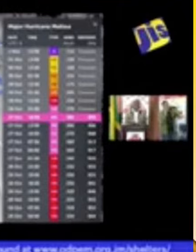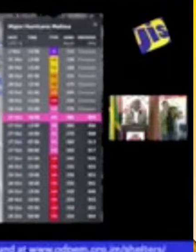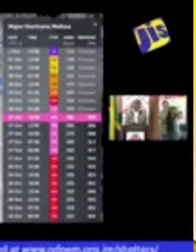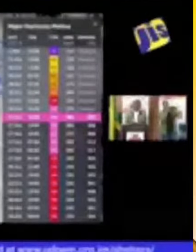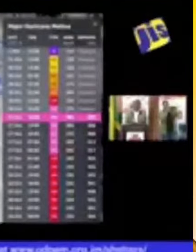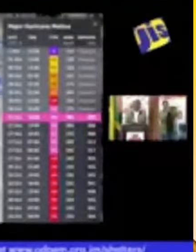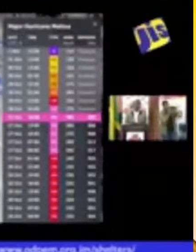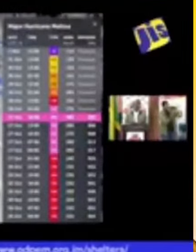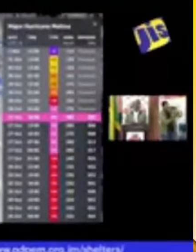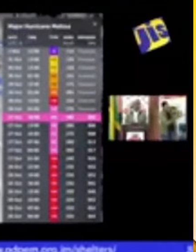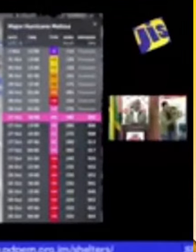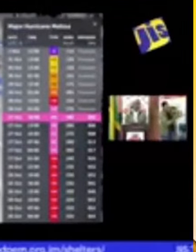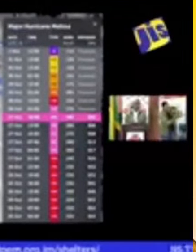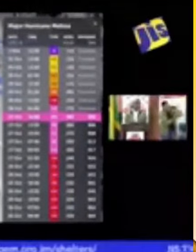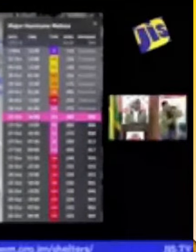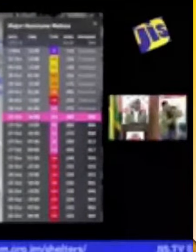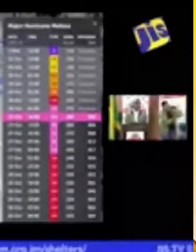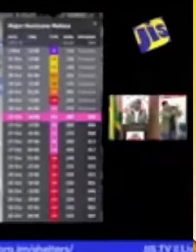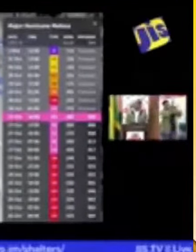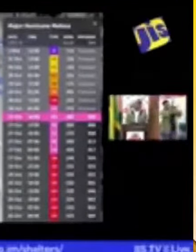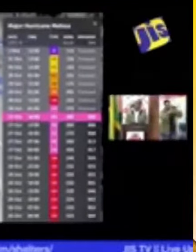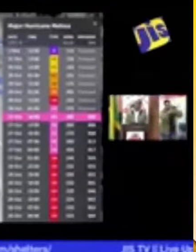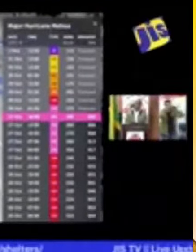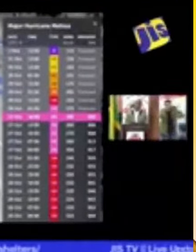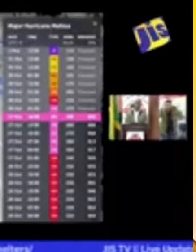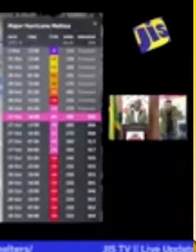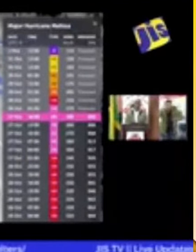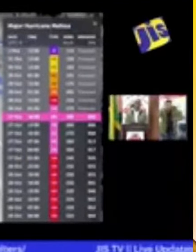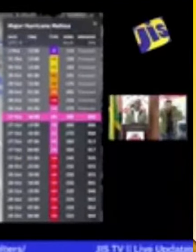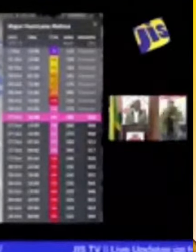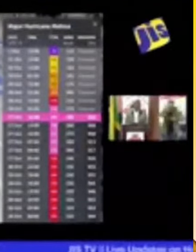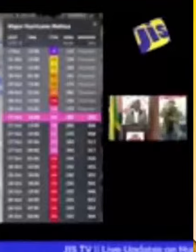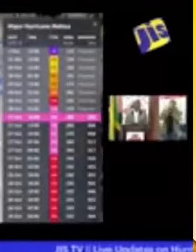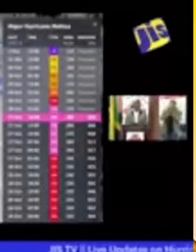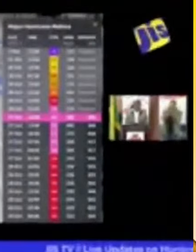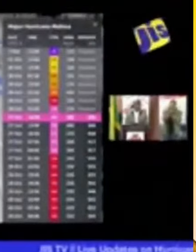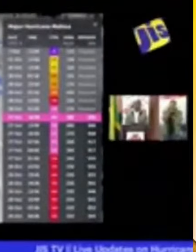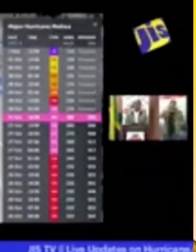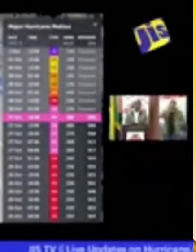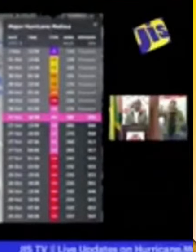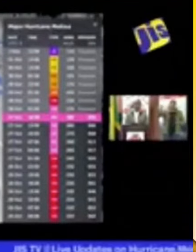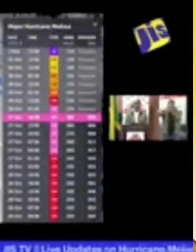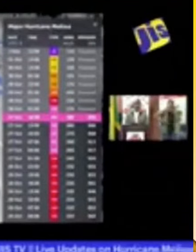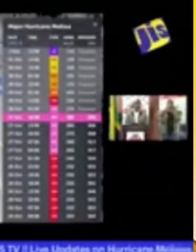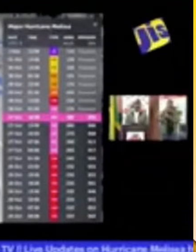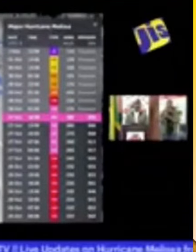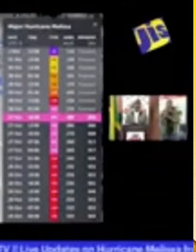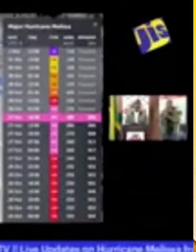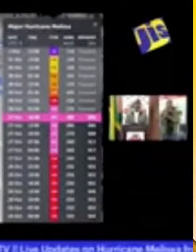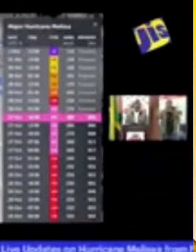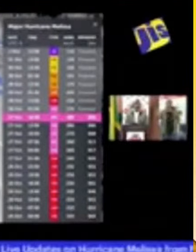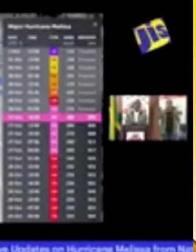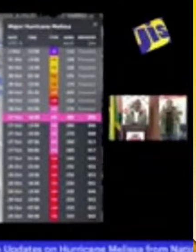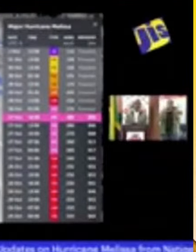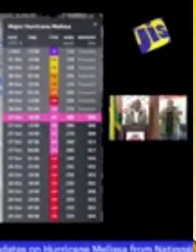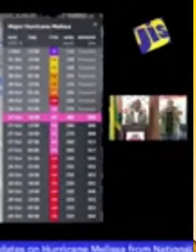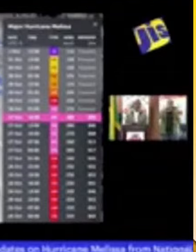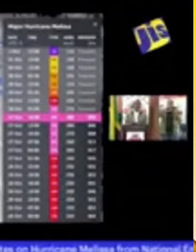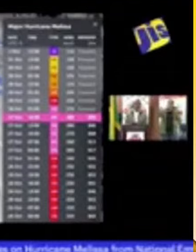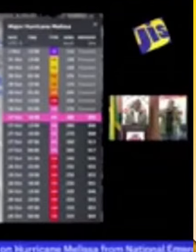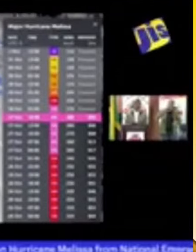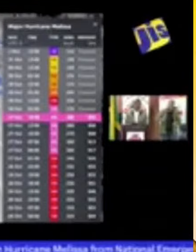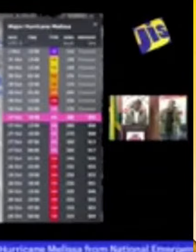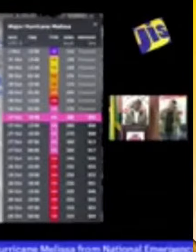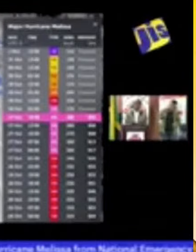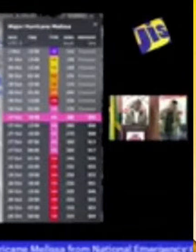so moving across the island of Jamaica. It's expected to make impact somewhere in the eastern part of Westmoreland or extreme west